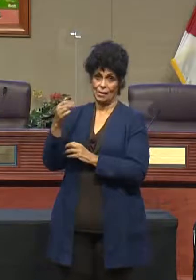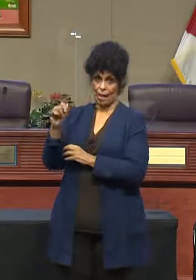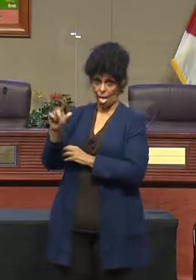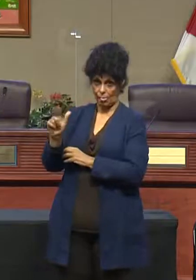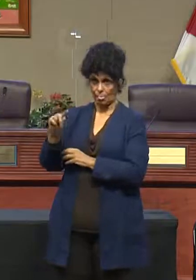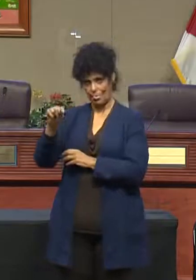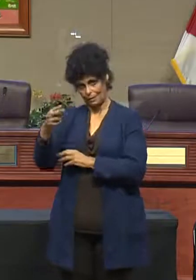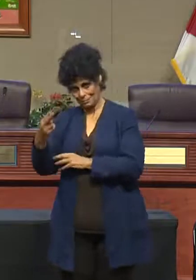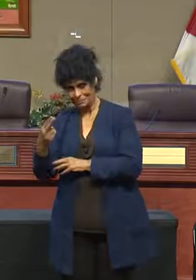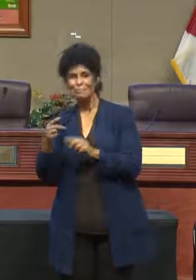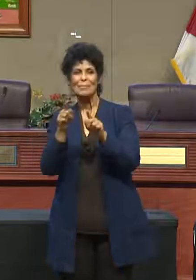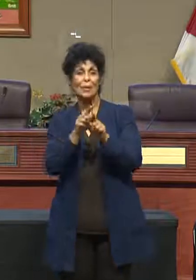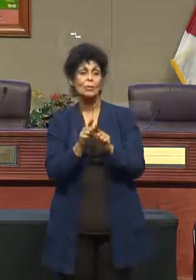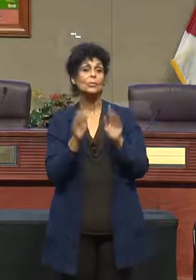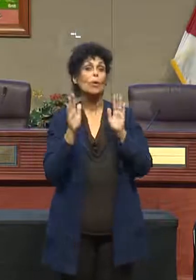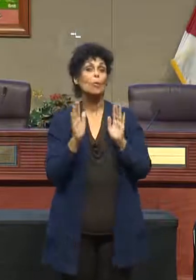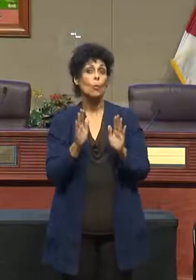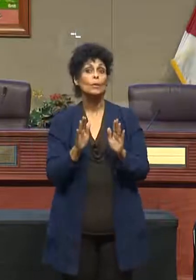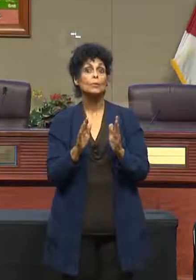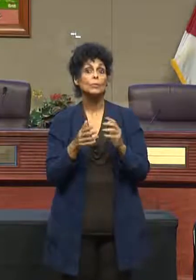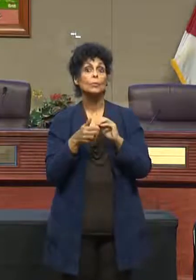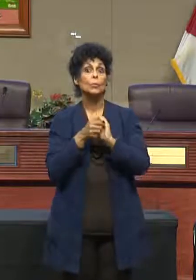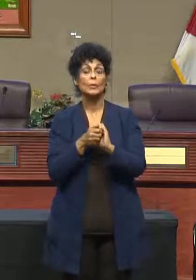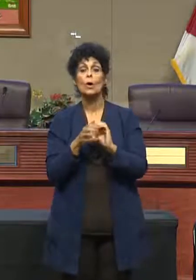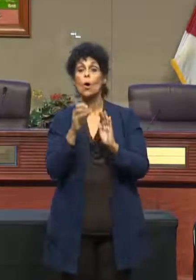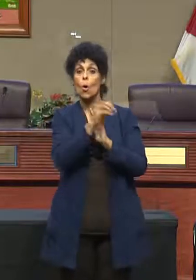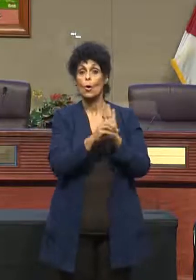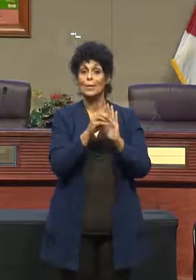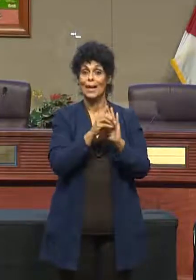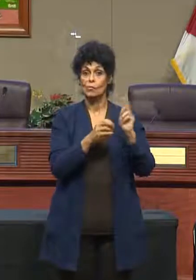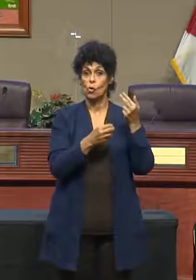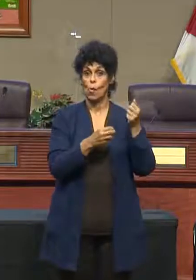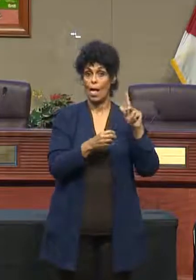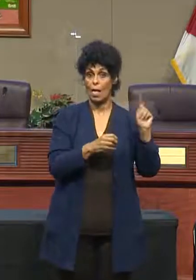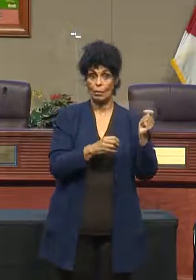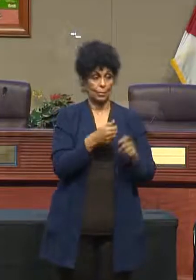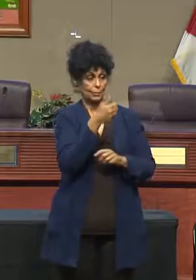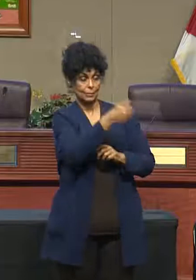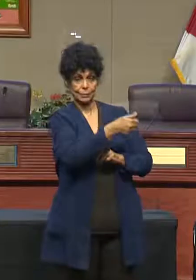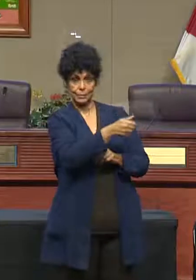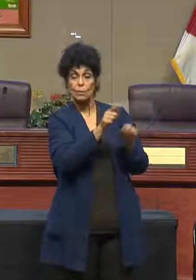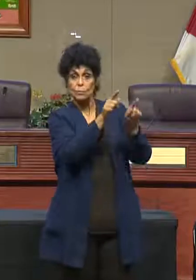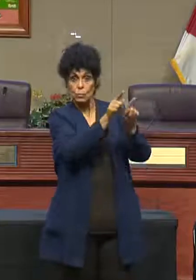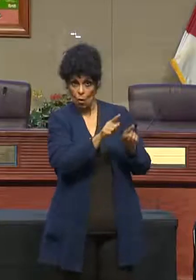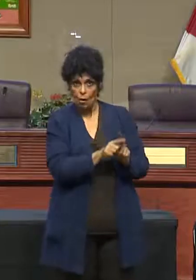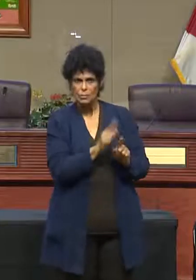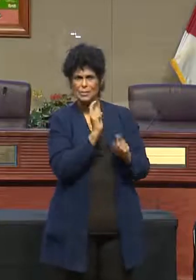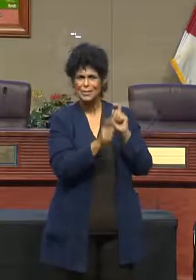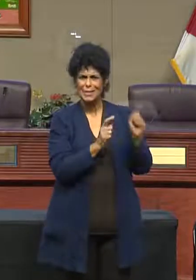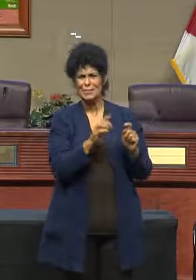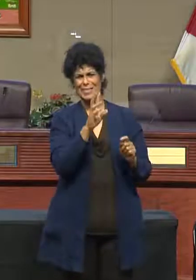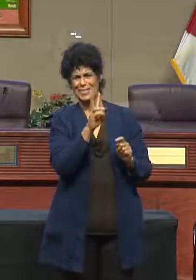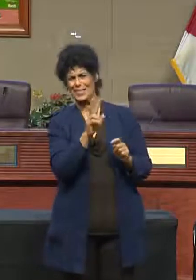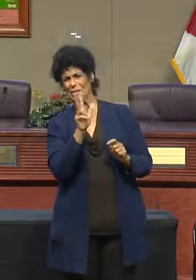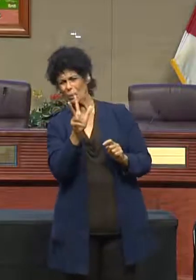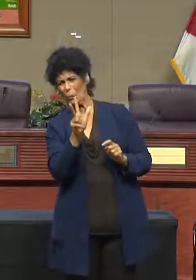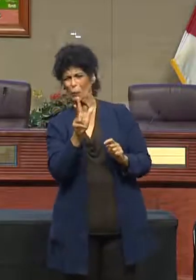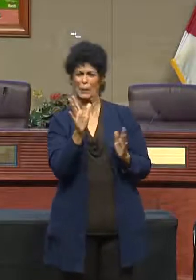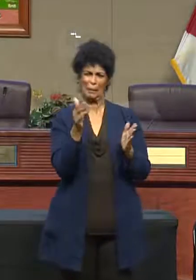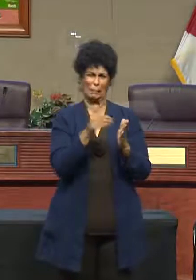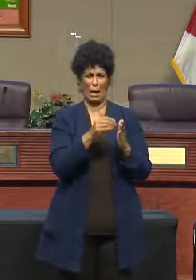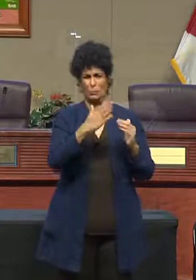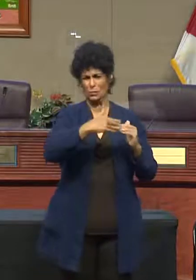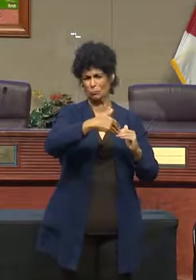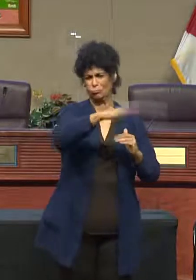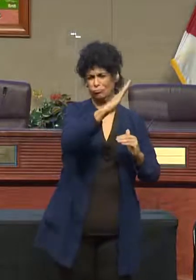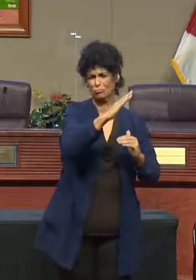with Orlando Health. Orlando Health has vaccinated some 63,000+